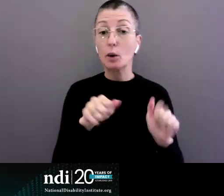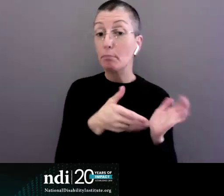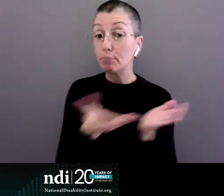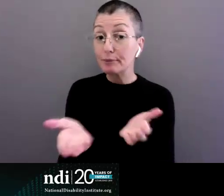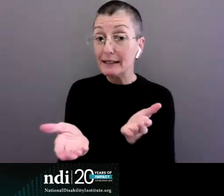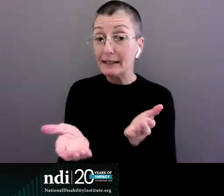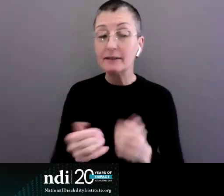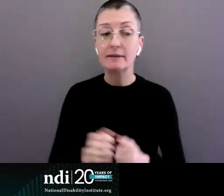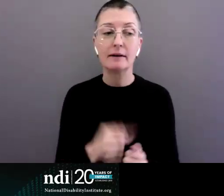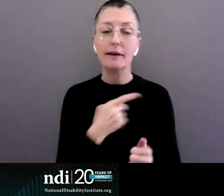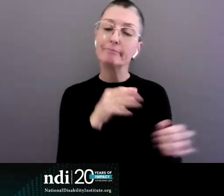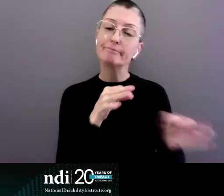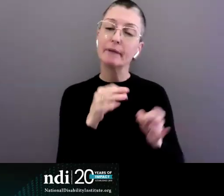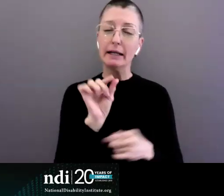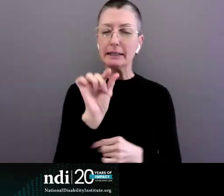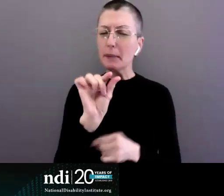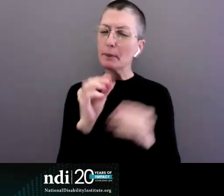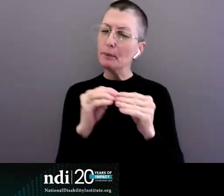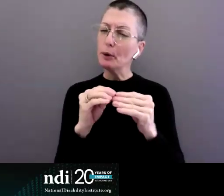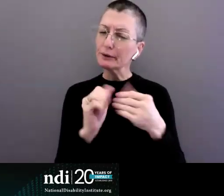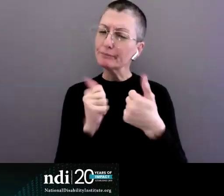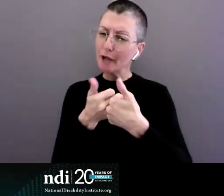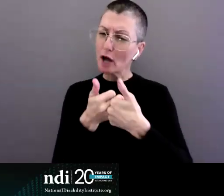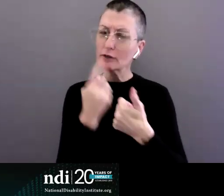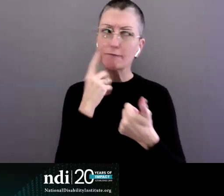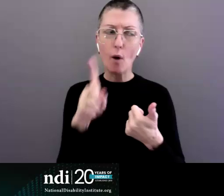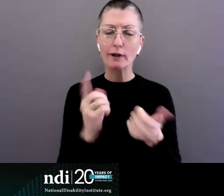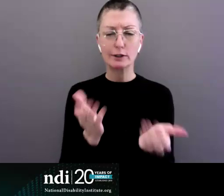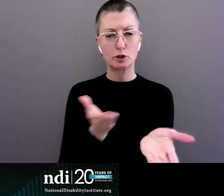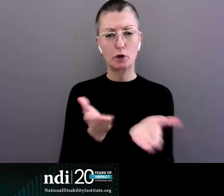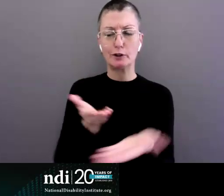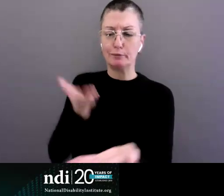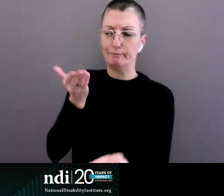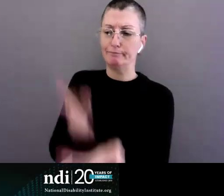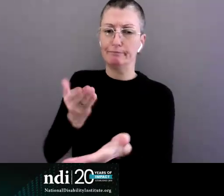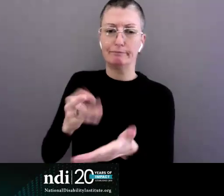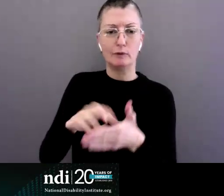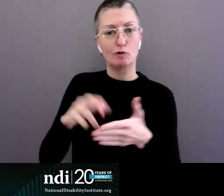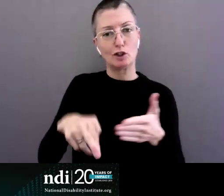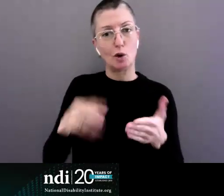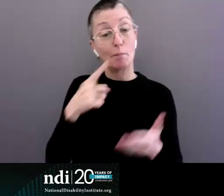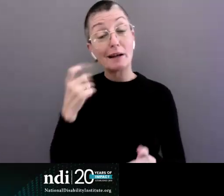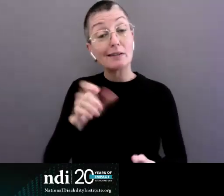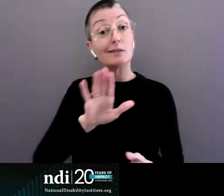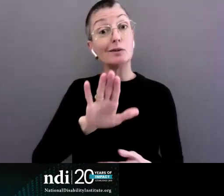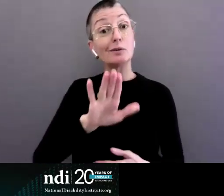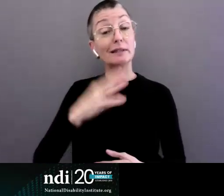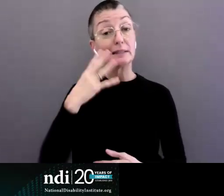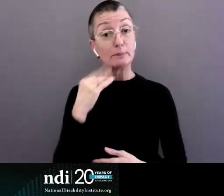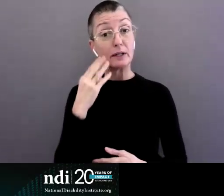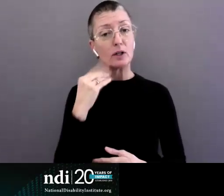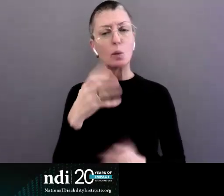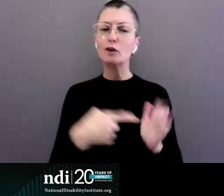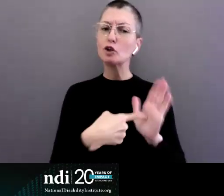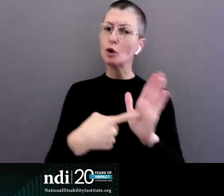kind of hard with services to share that result because I love for you to try to, in your experience, let the customer